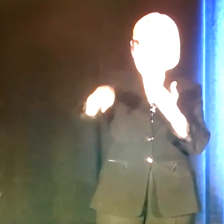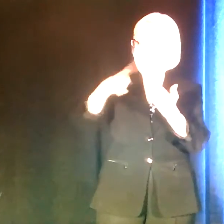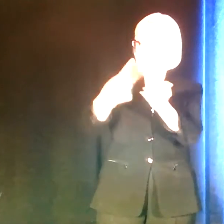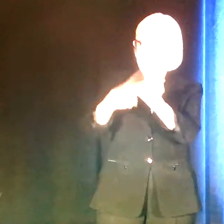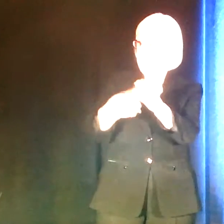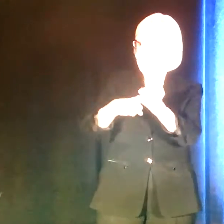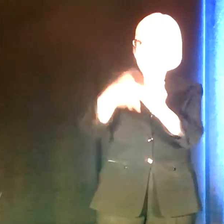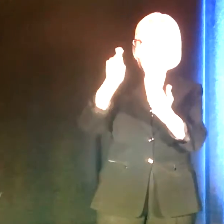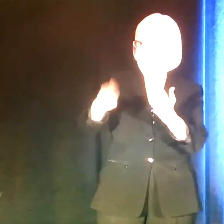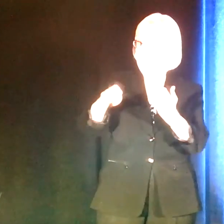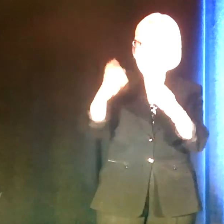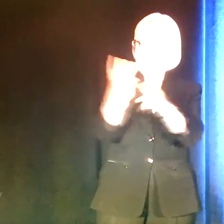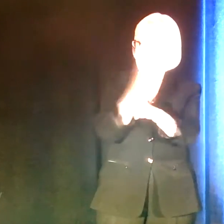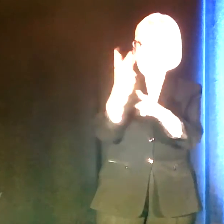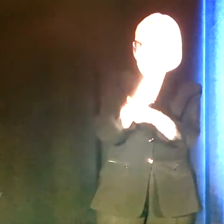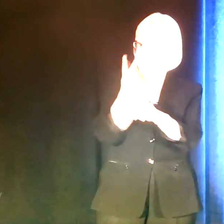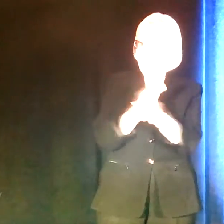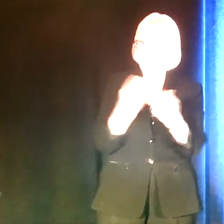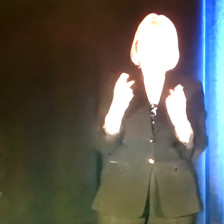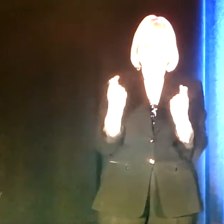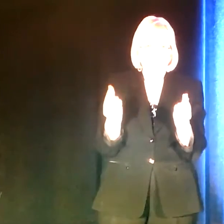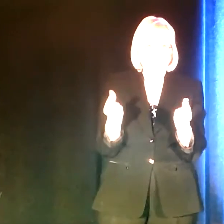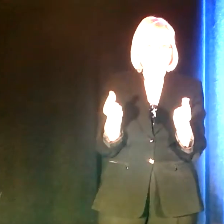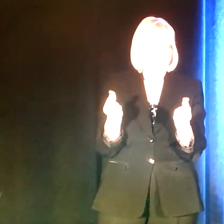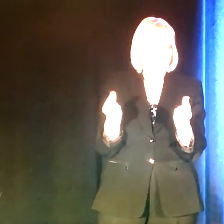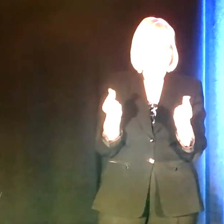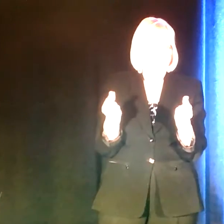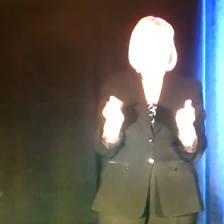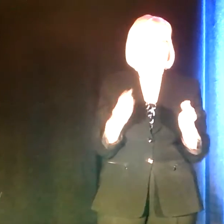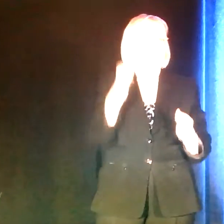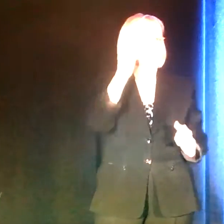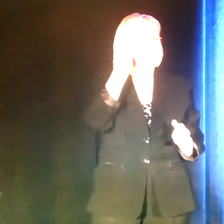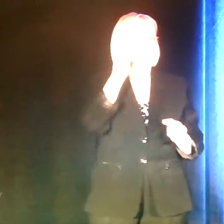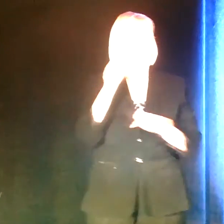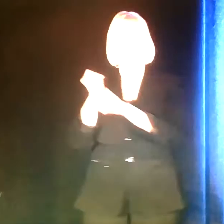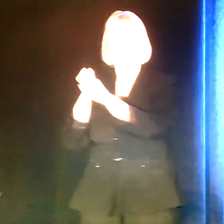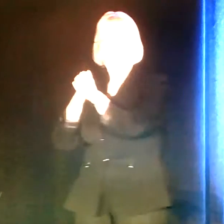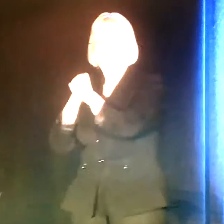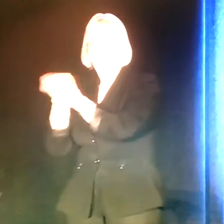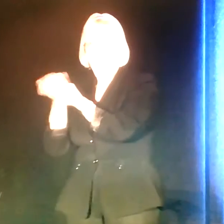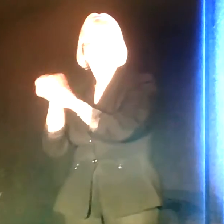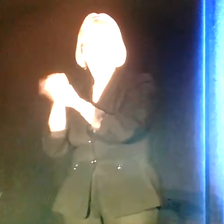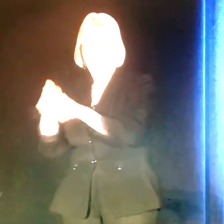Like if you think about a situation and you have to discuss it and figure it out about what you would do.